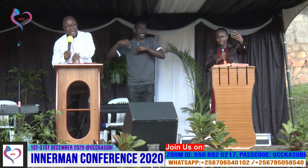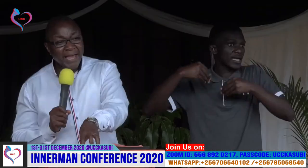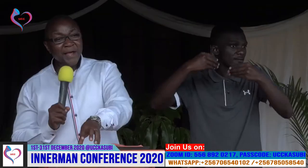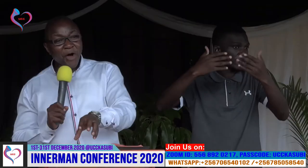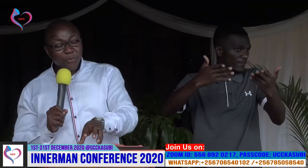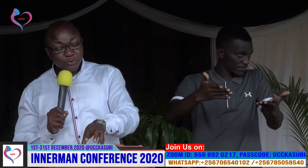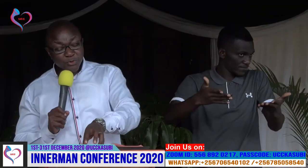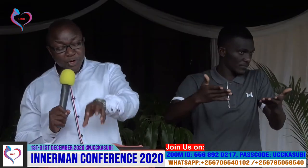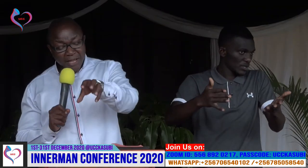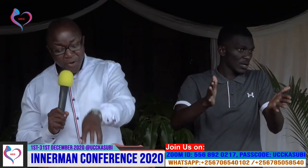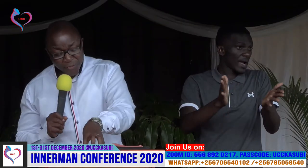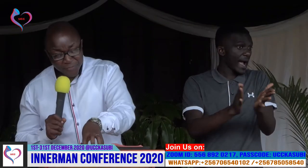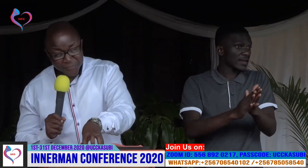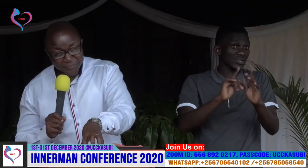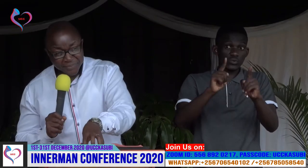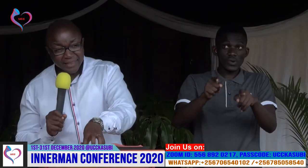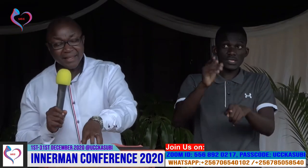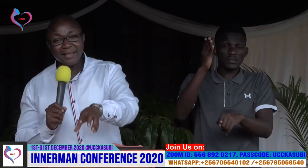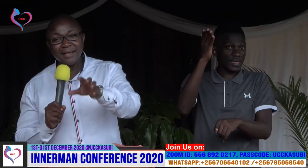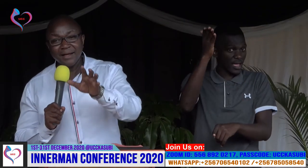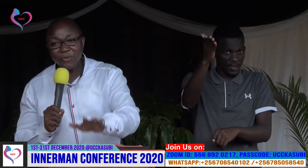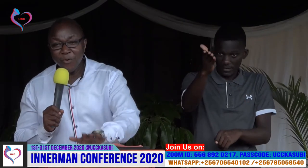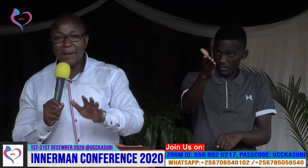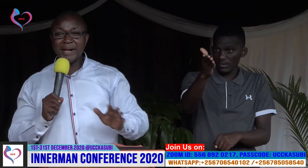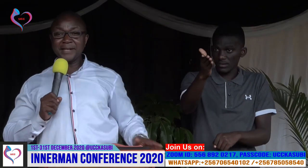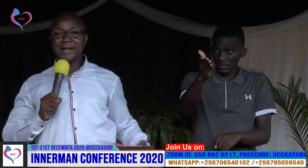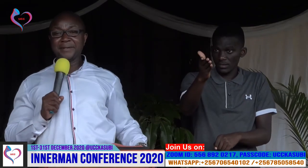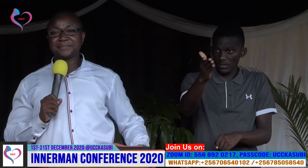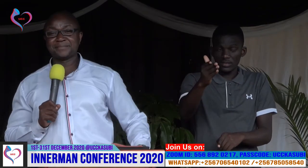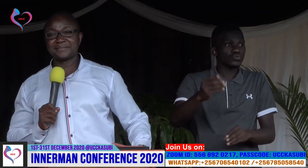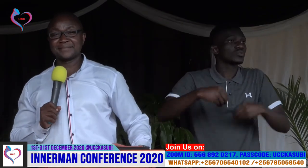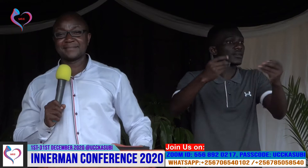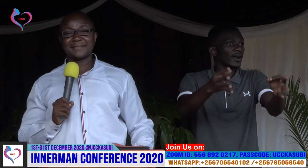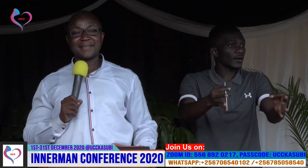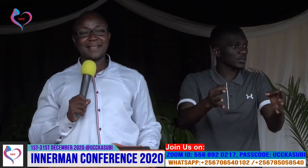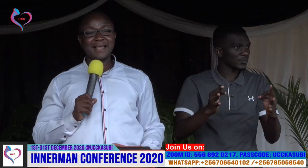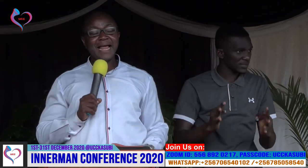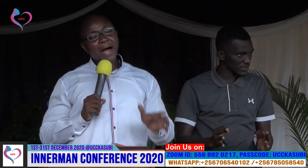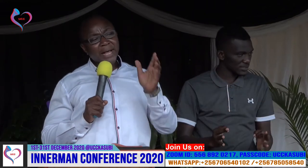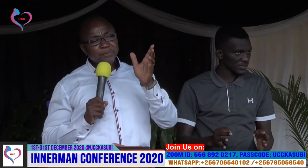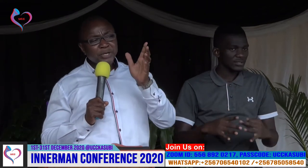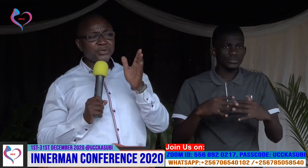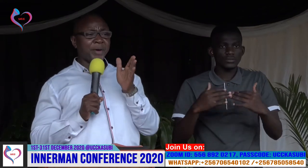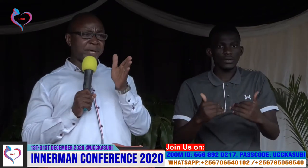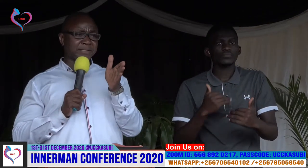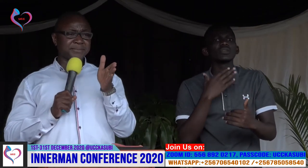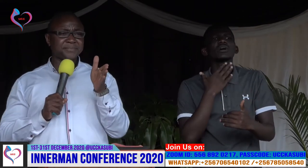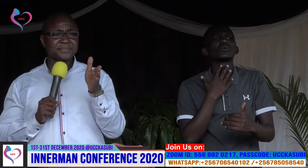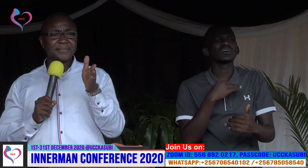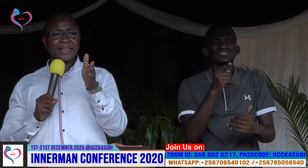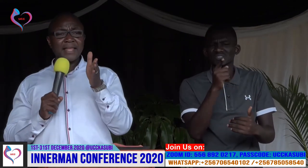gave it. And to reach there, you have to give accountability. Now I want to pick you a